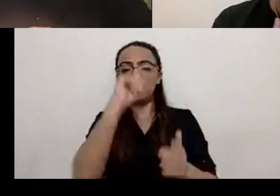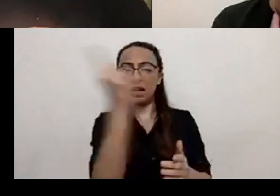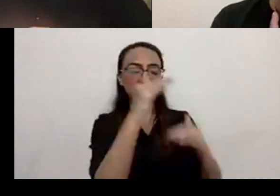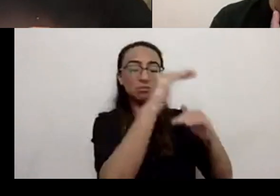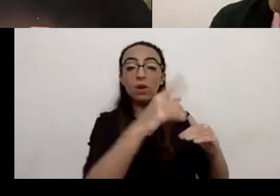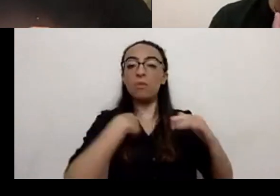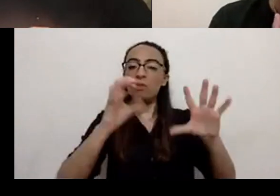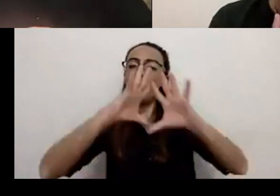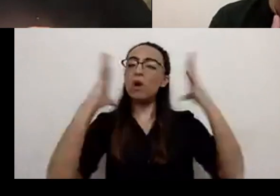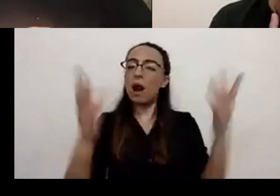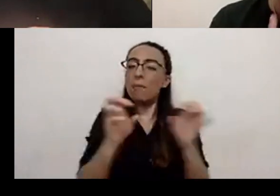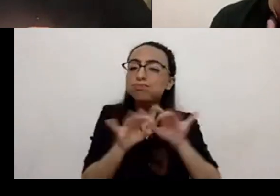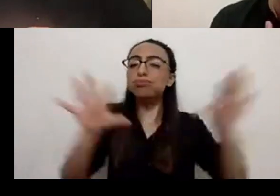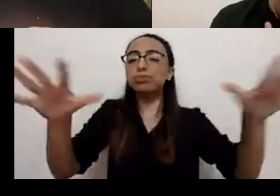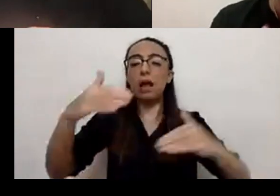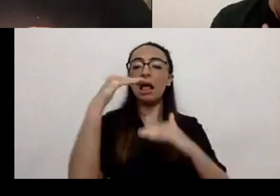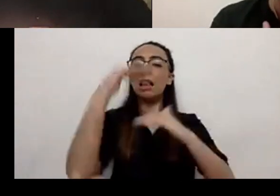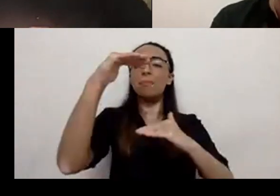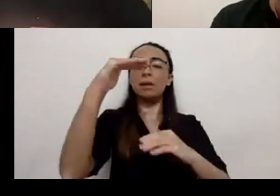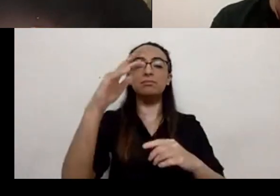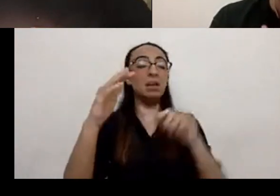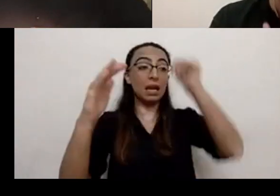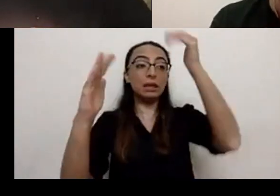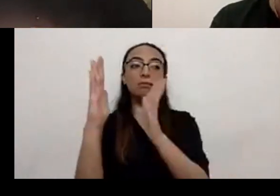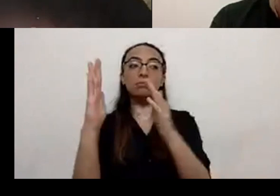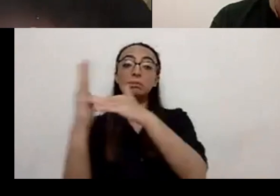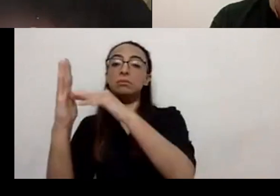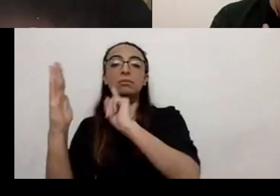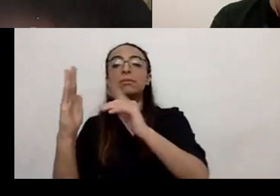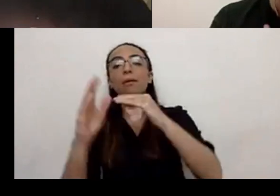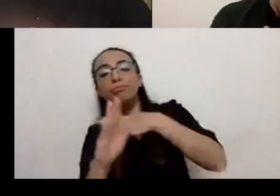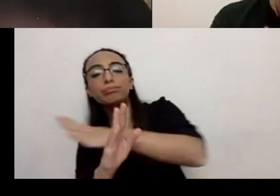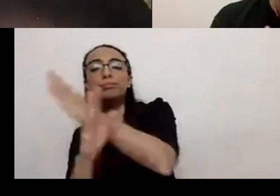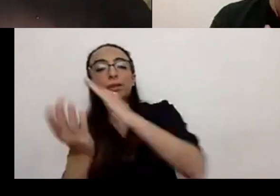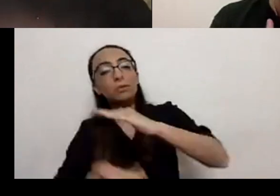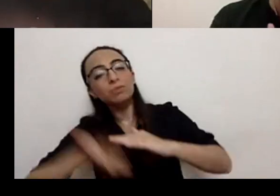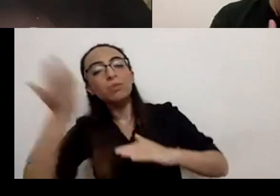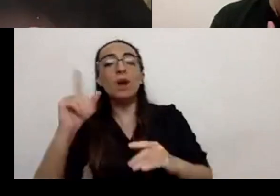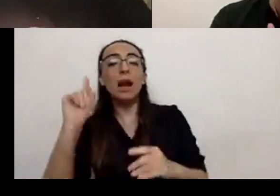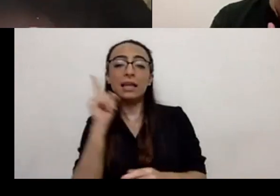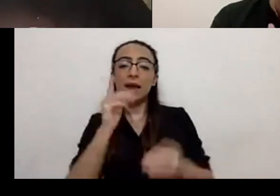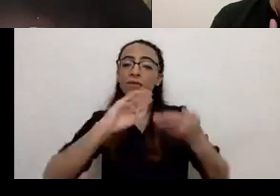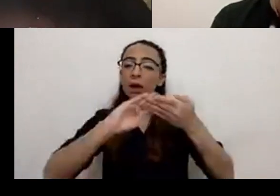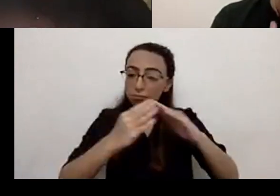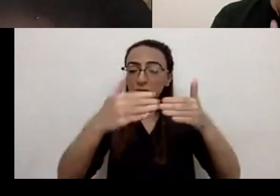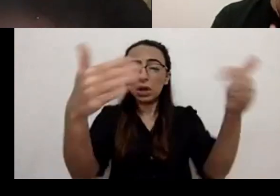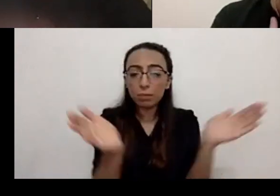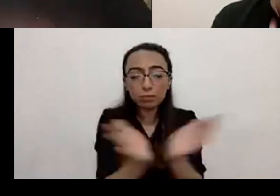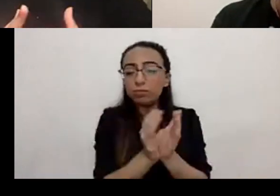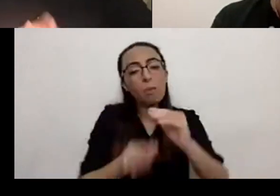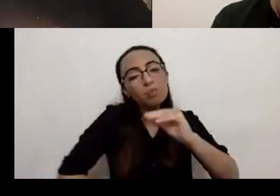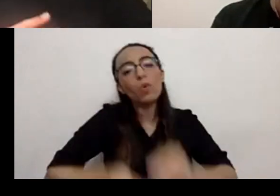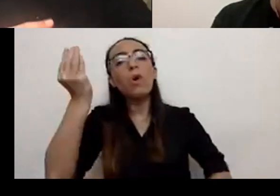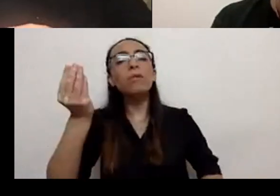If it has to be understood as a program for the deaf community, let's go beyond everything, and let's understand